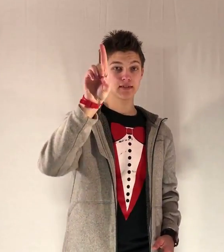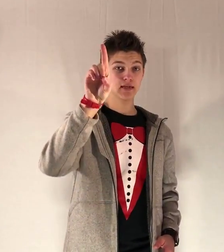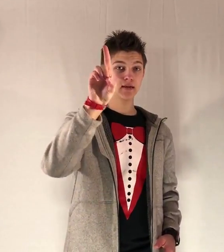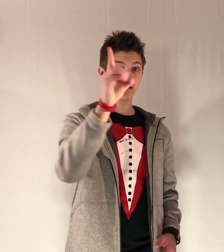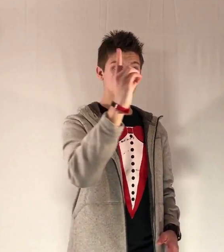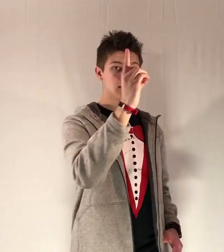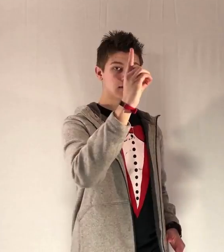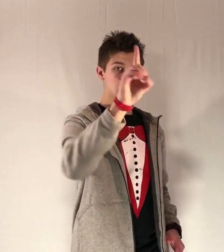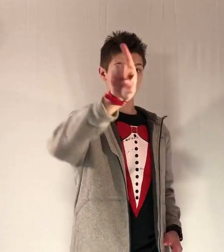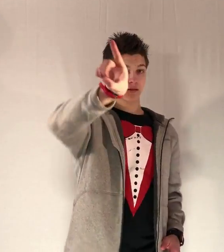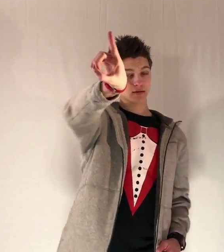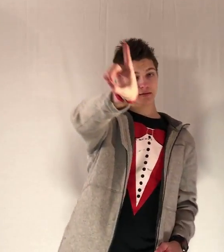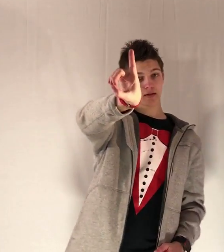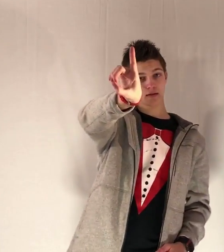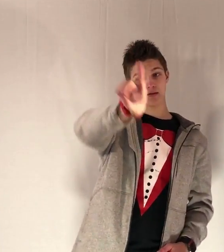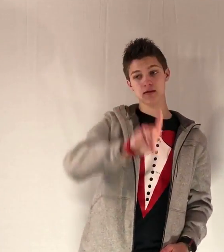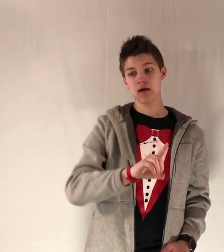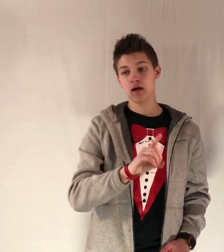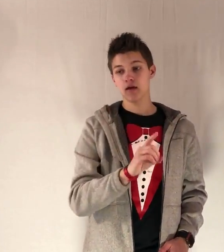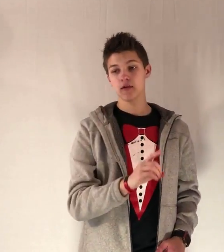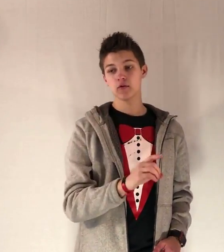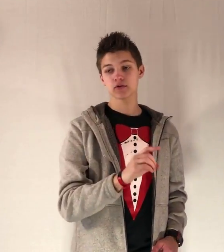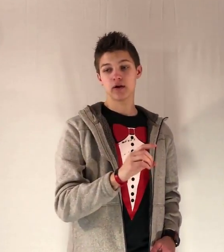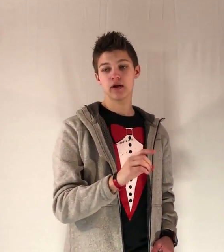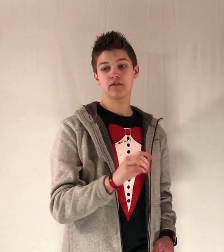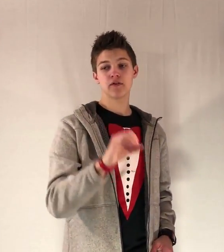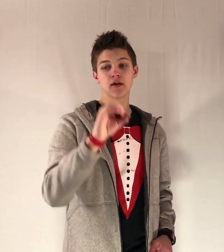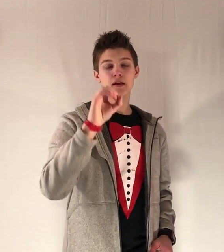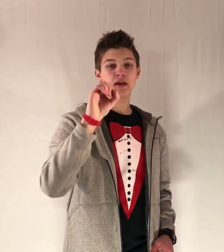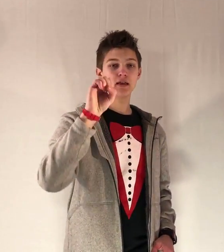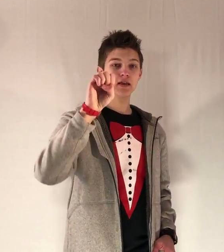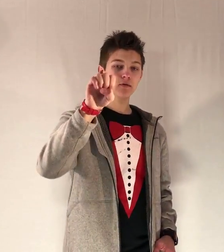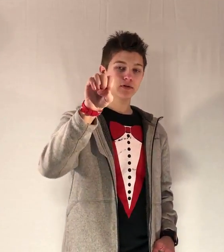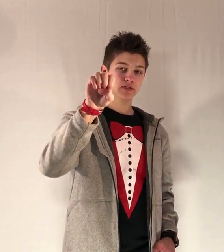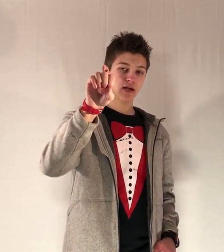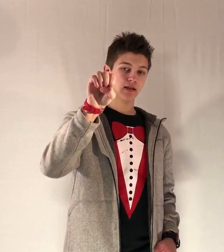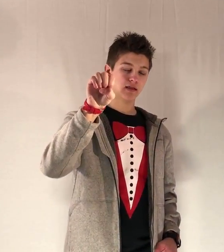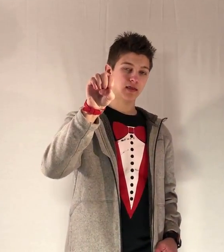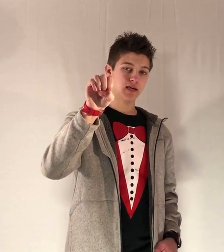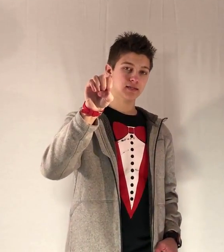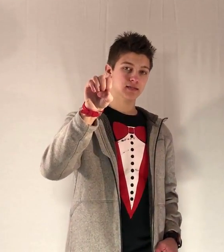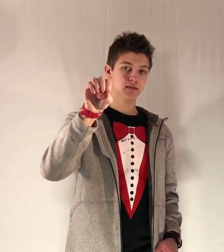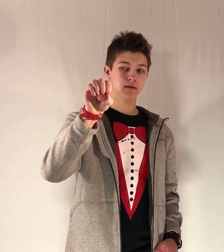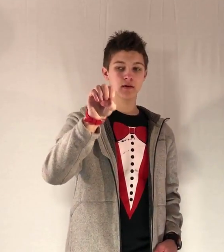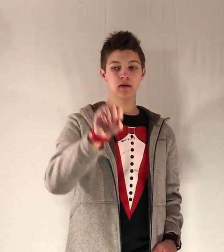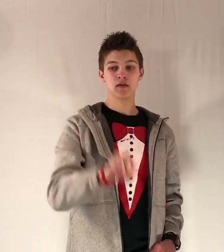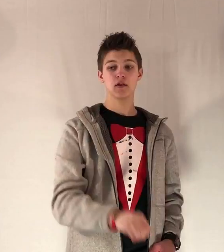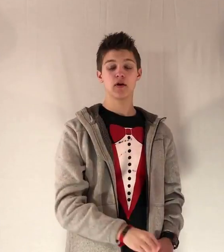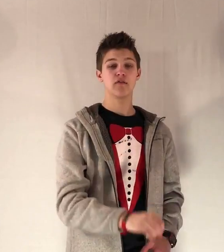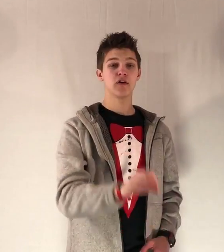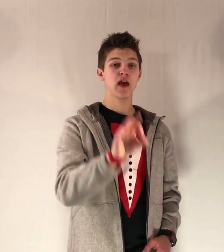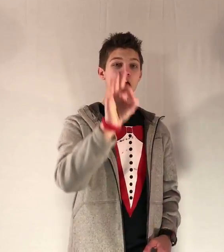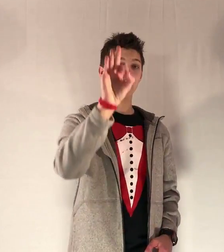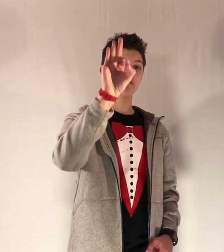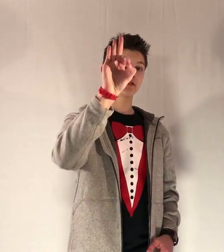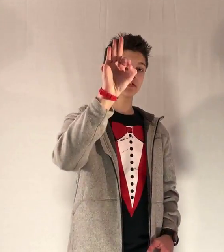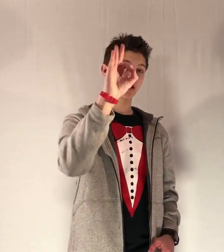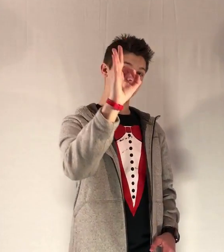D, kind of like this, looks like a D. Then you also have E, which is kind of like this. Then you have F, which is kind of like